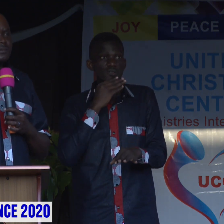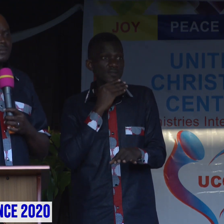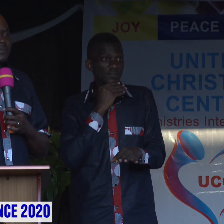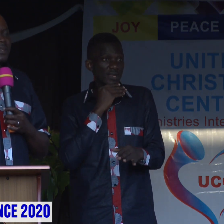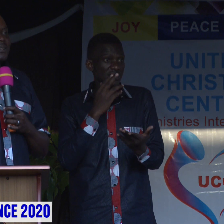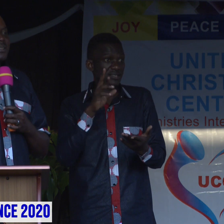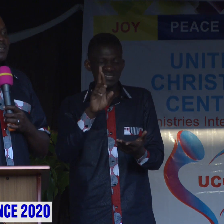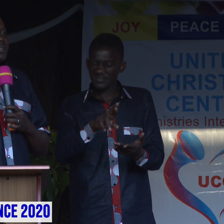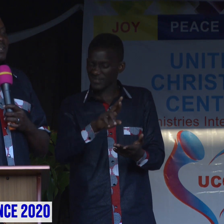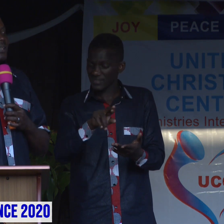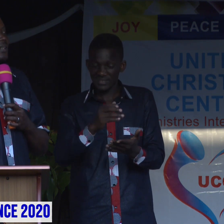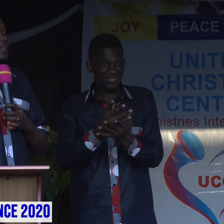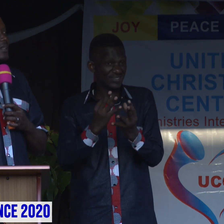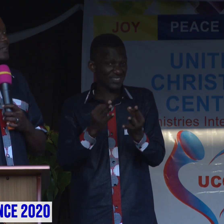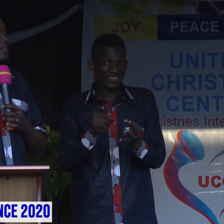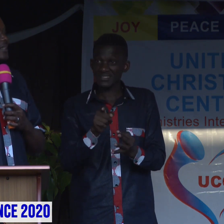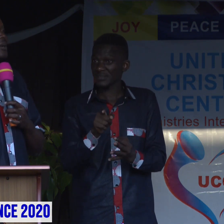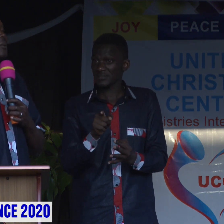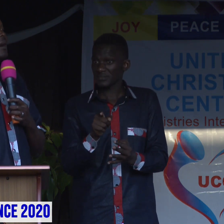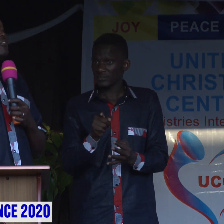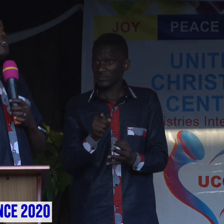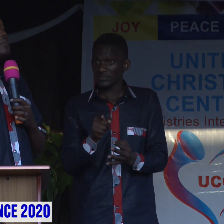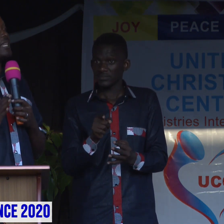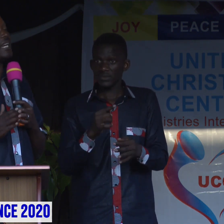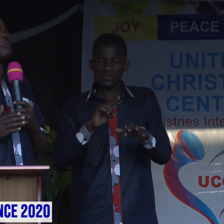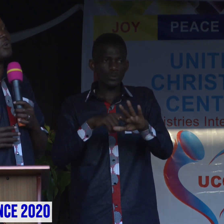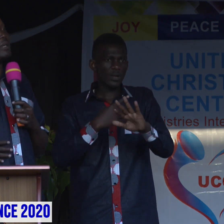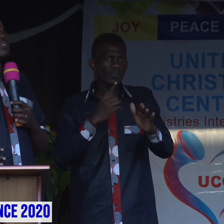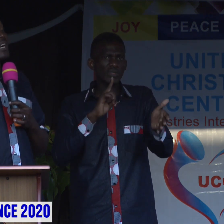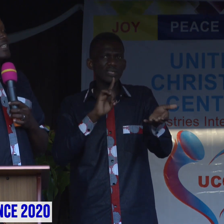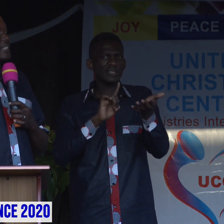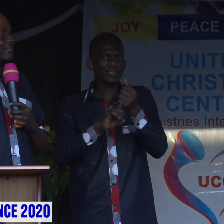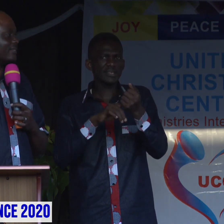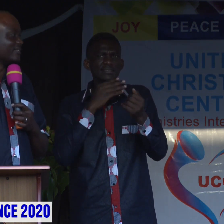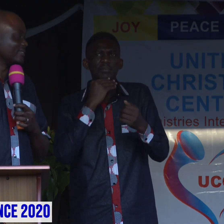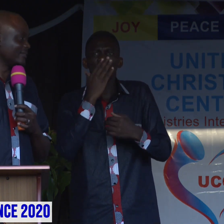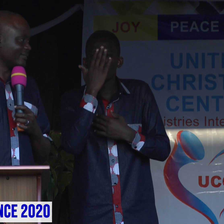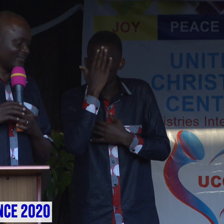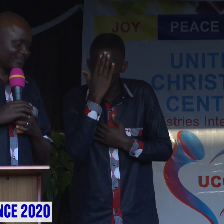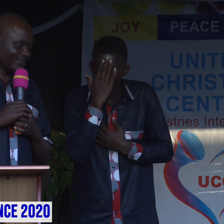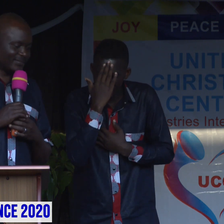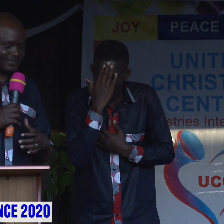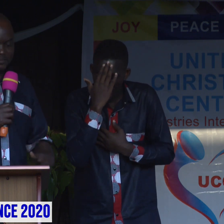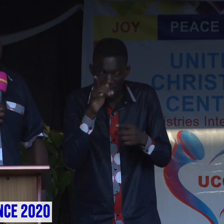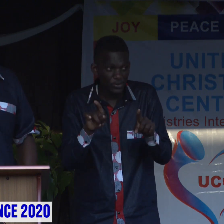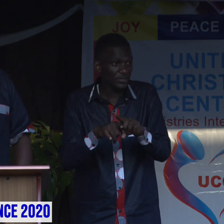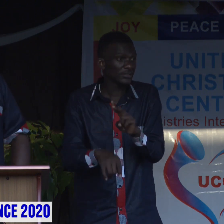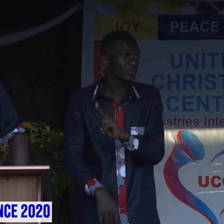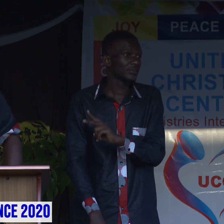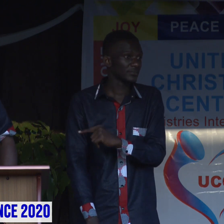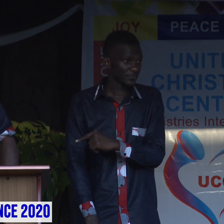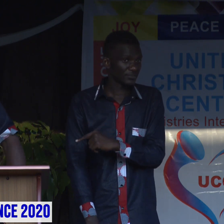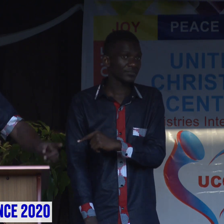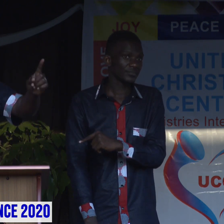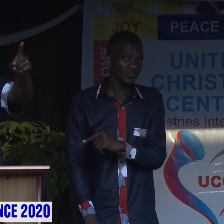ladies make when they are choosing their partners, bwafuna omusajja nga muwombeefu nga nze, when they get a very humble man like